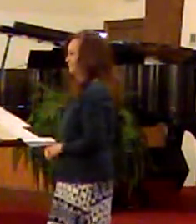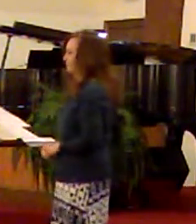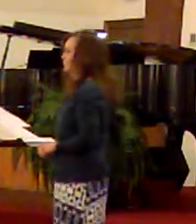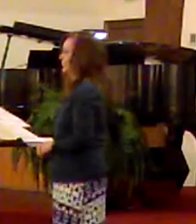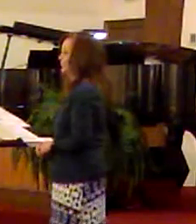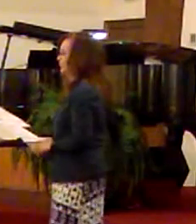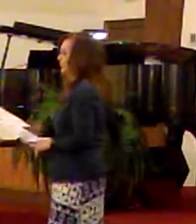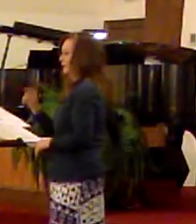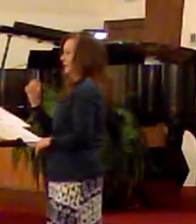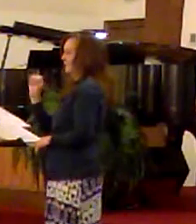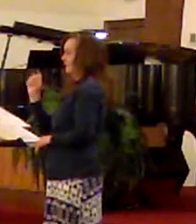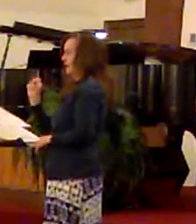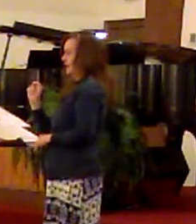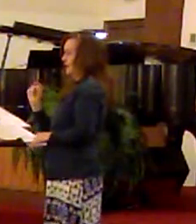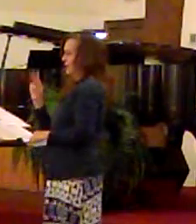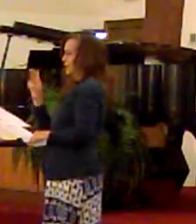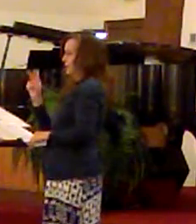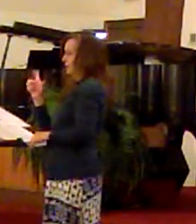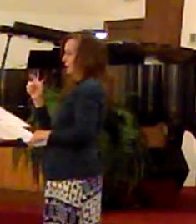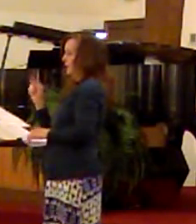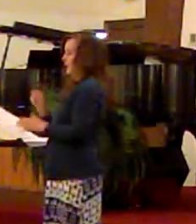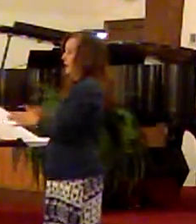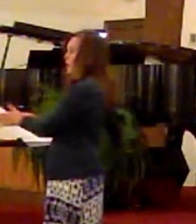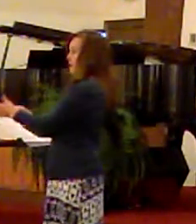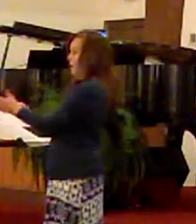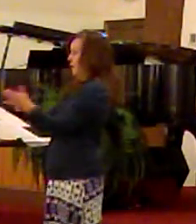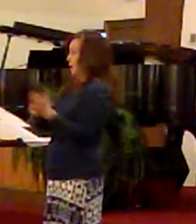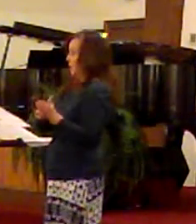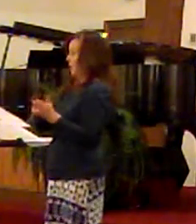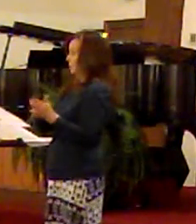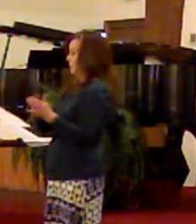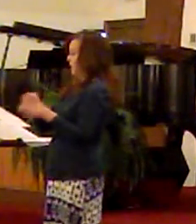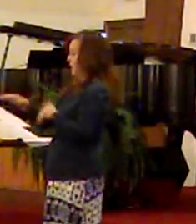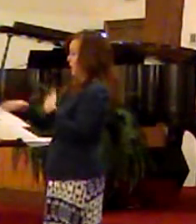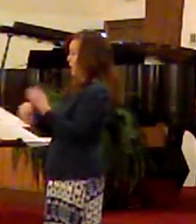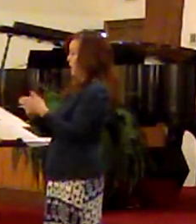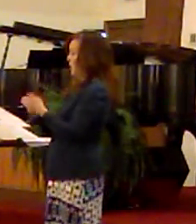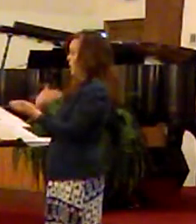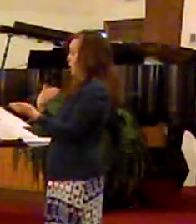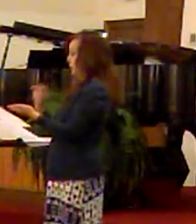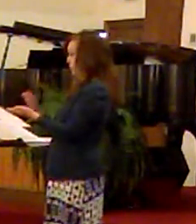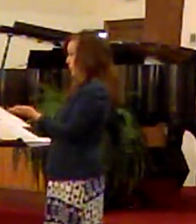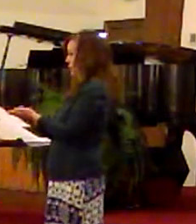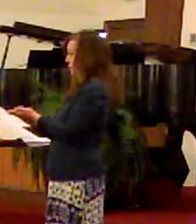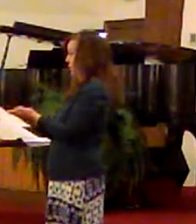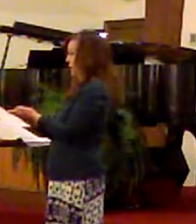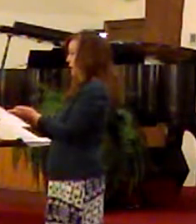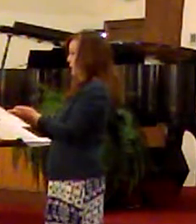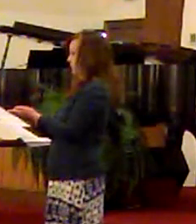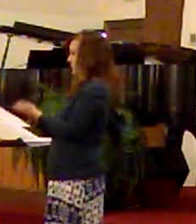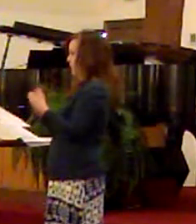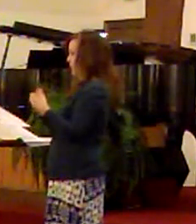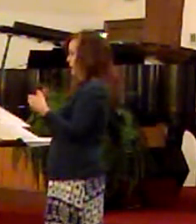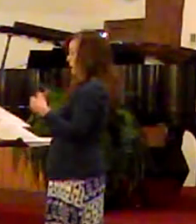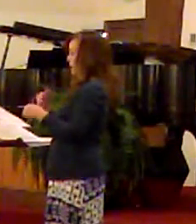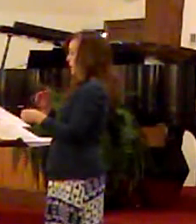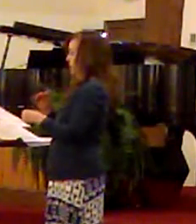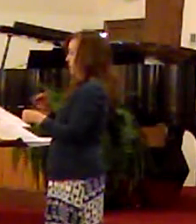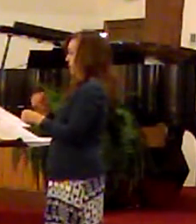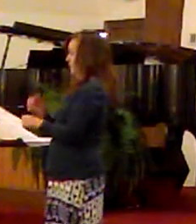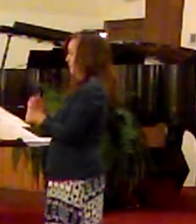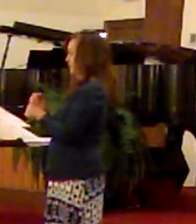In Titus 2:10, not for warning, but showing all good fidelity. That they may adorn the doctrine of